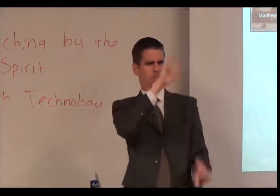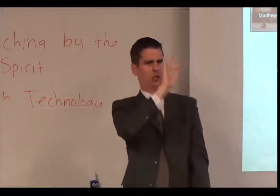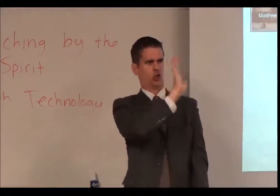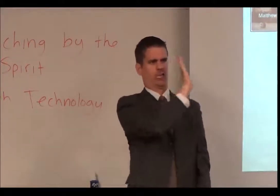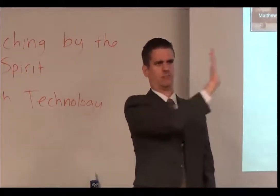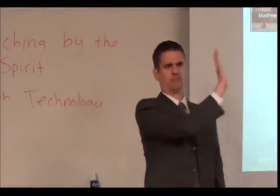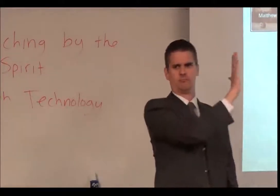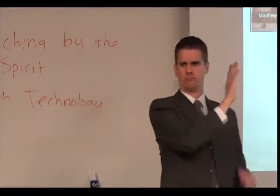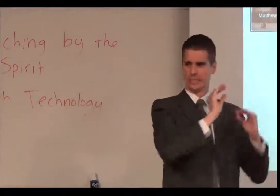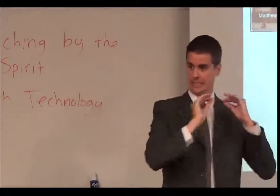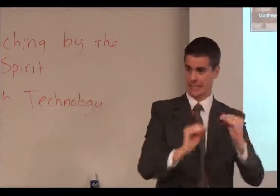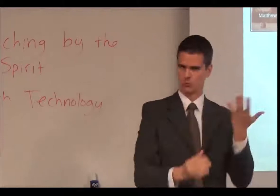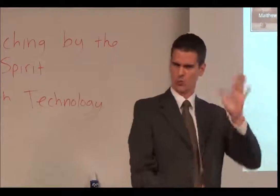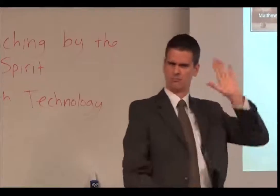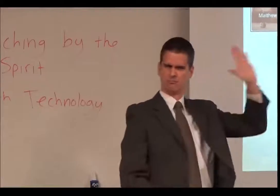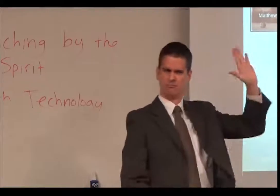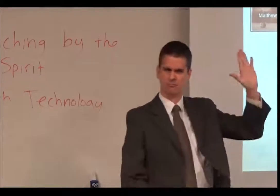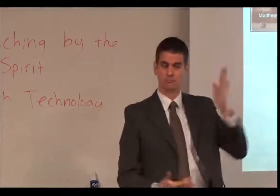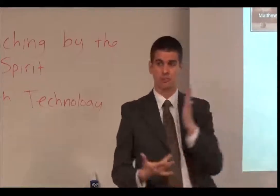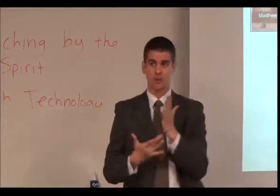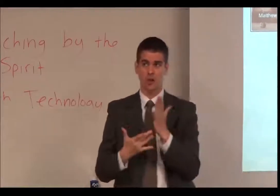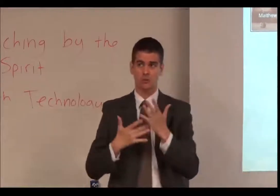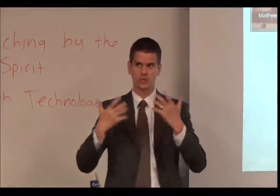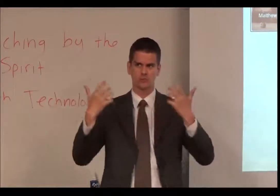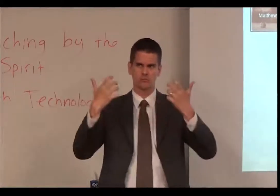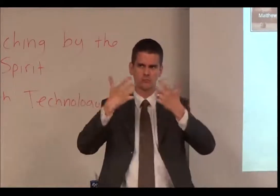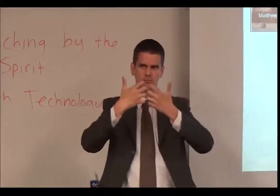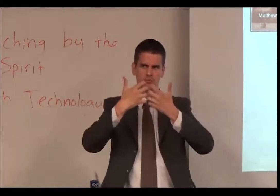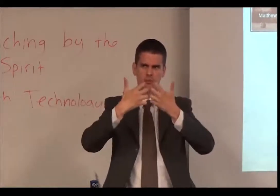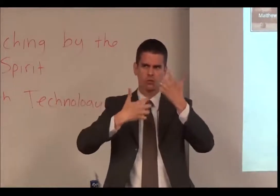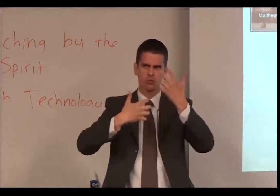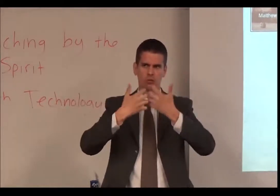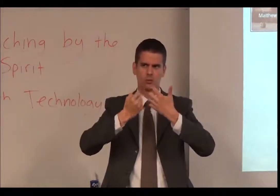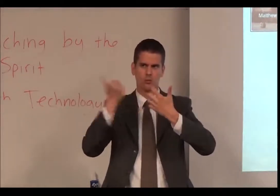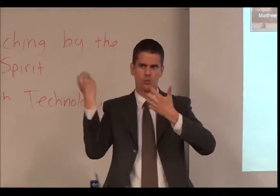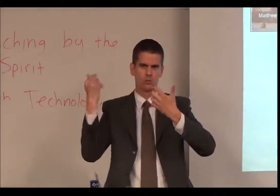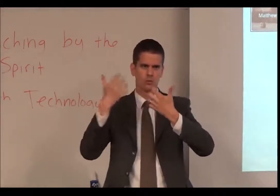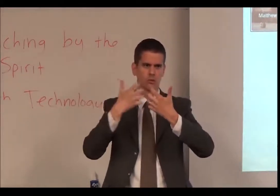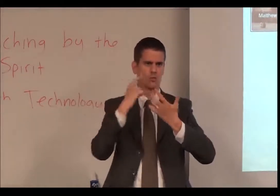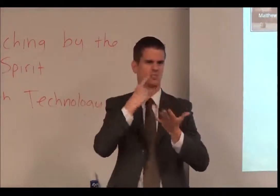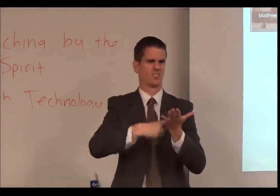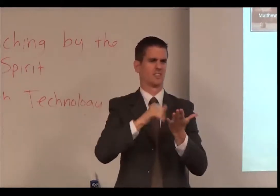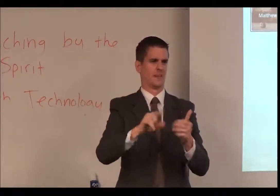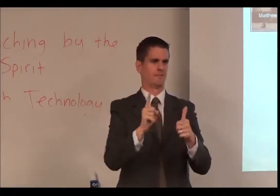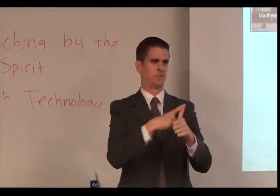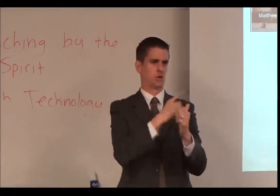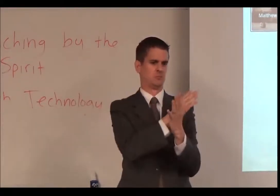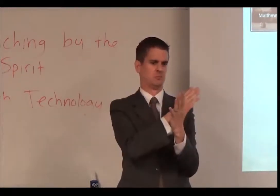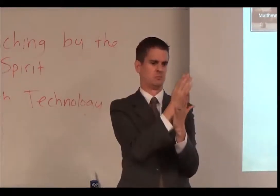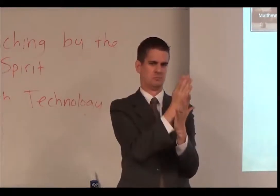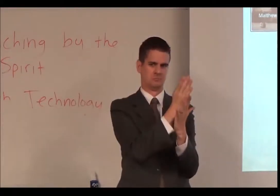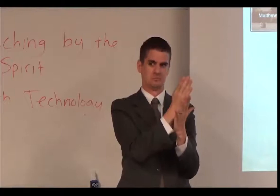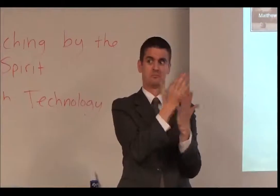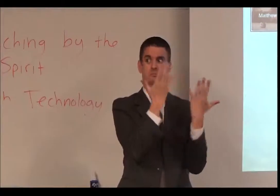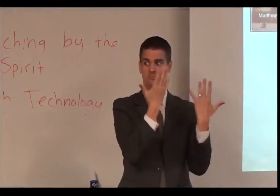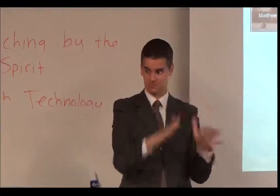focus. But it lets the spirit take over its own world. When technology is broken, it's broken.